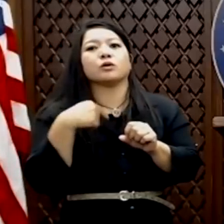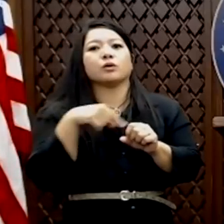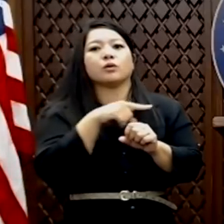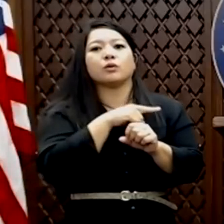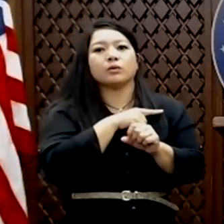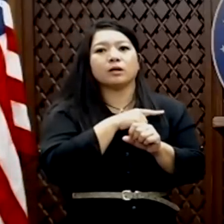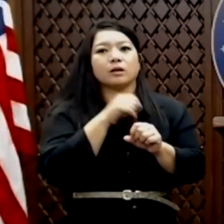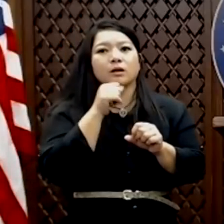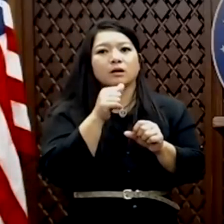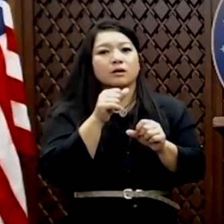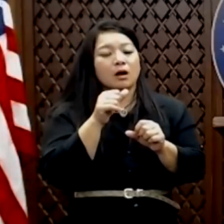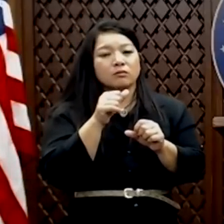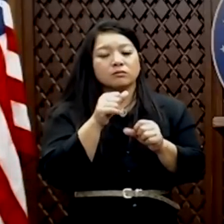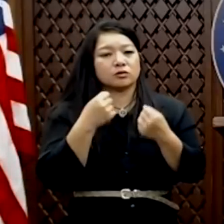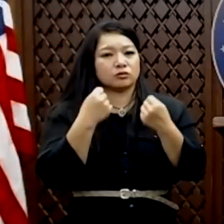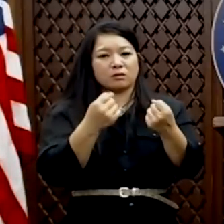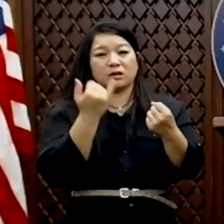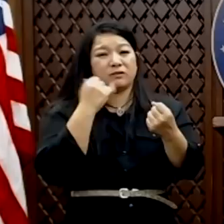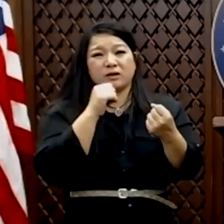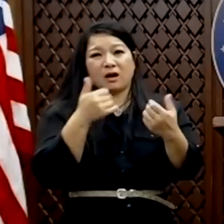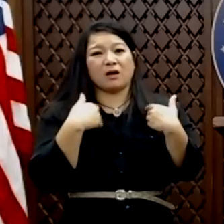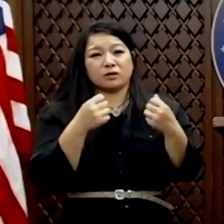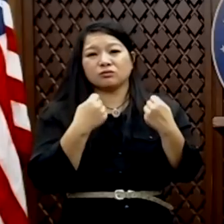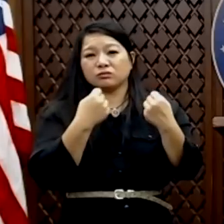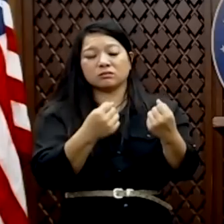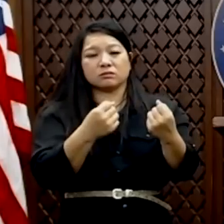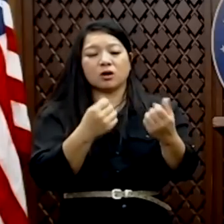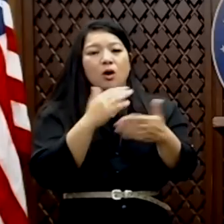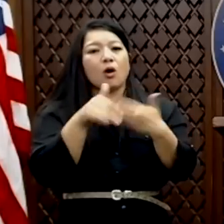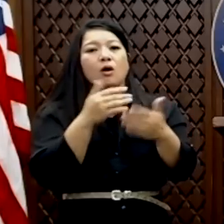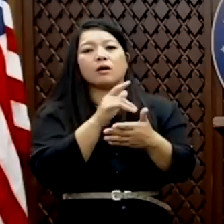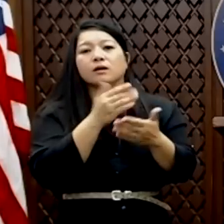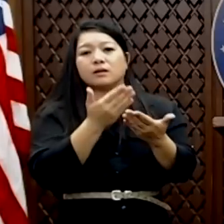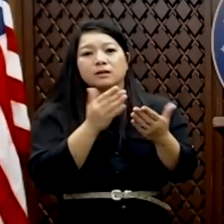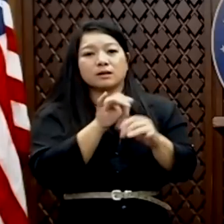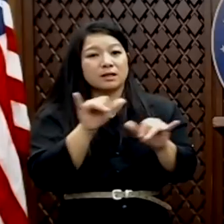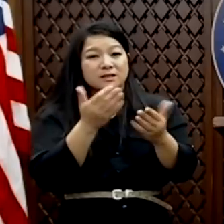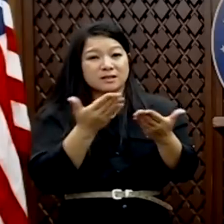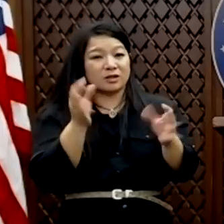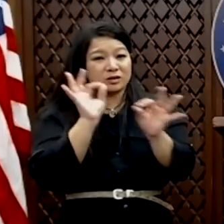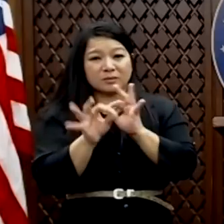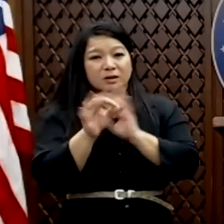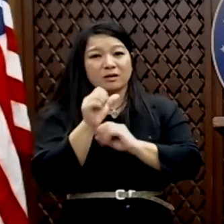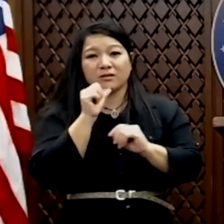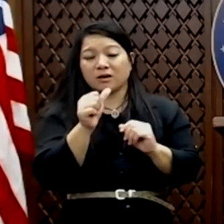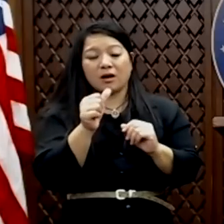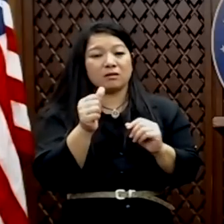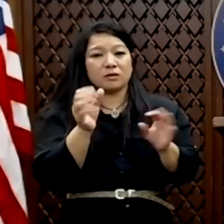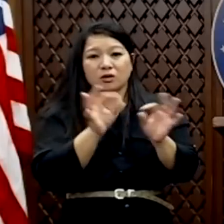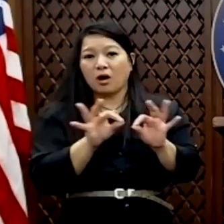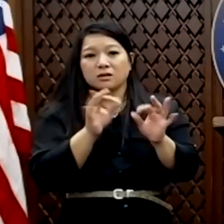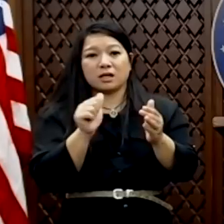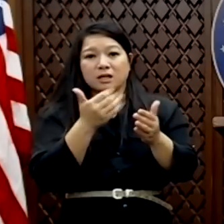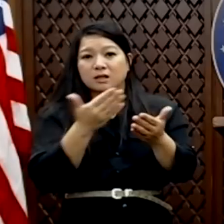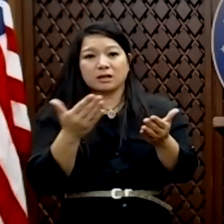not traveling if we don't have to travel out there. All these are very simple measures. They don't cost anything.